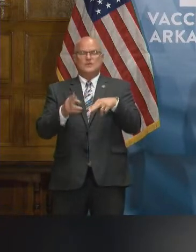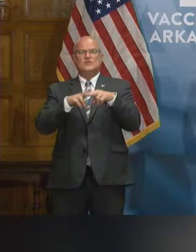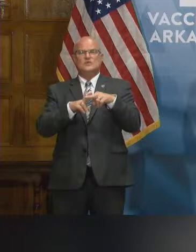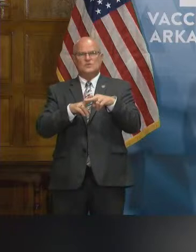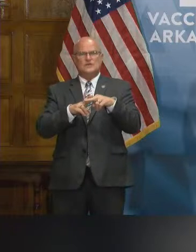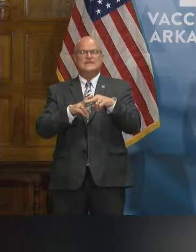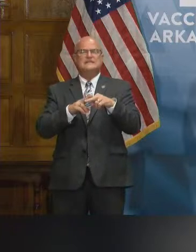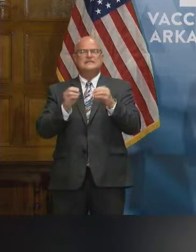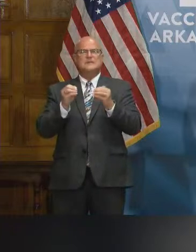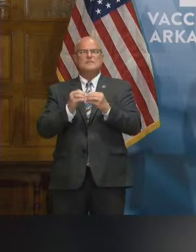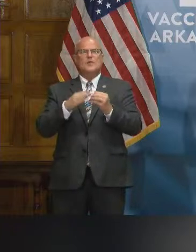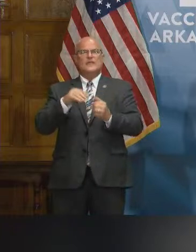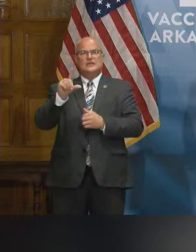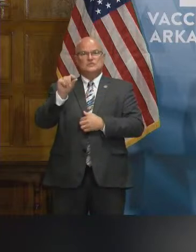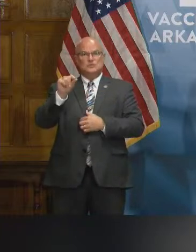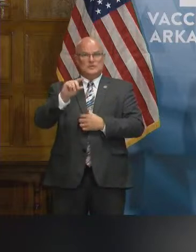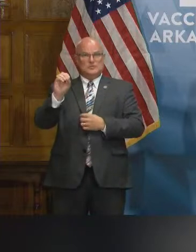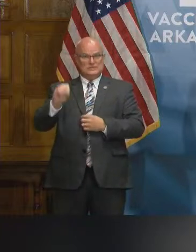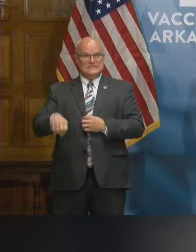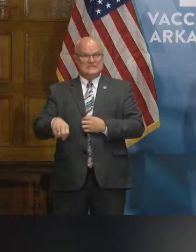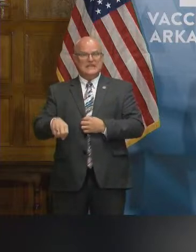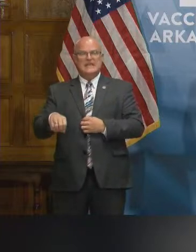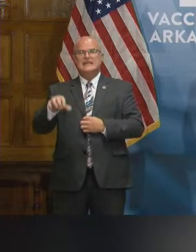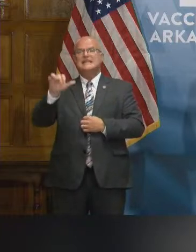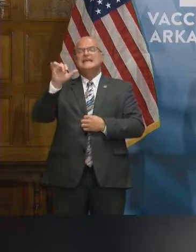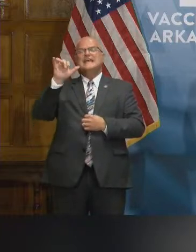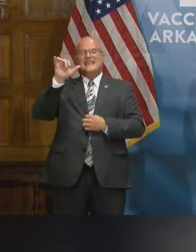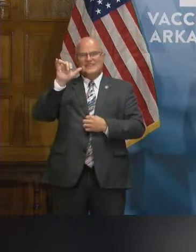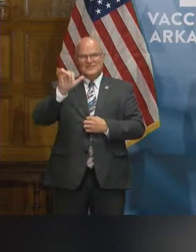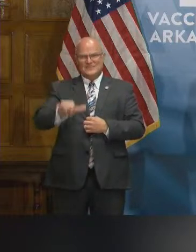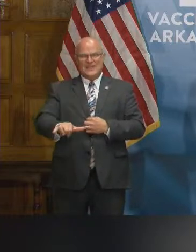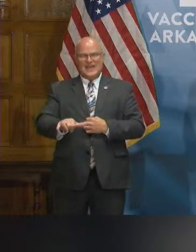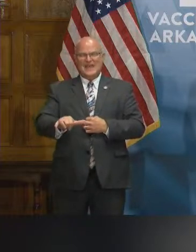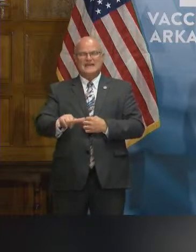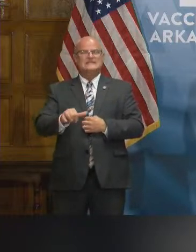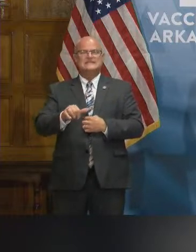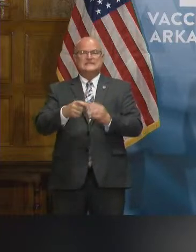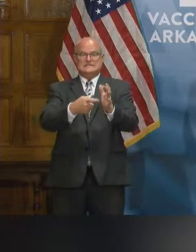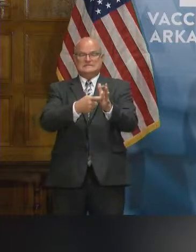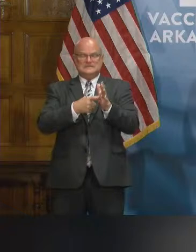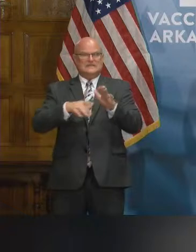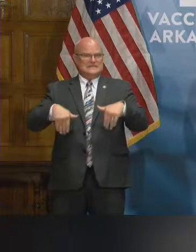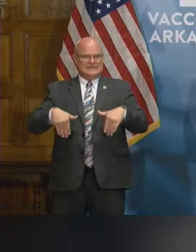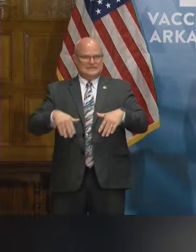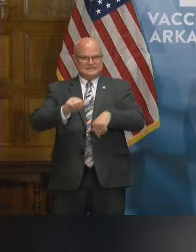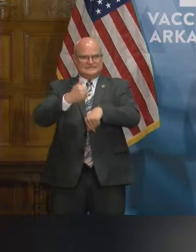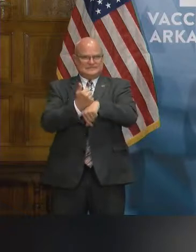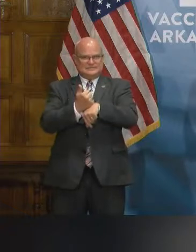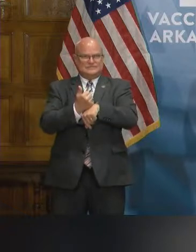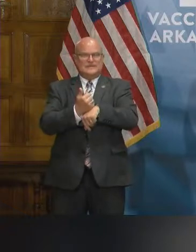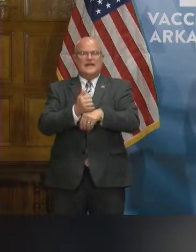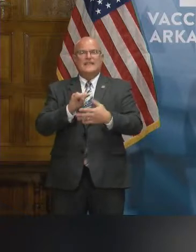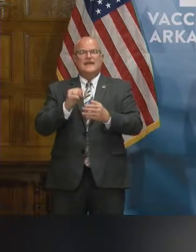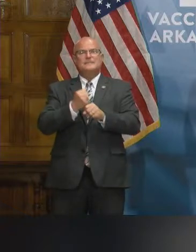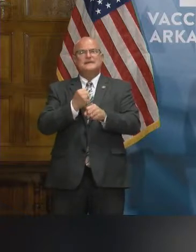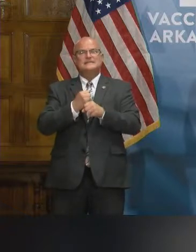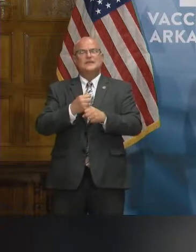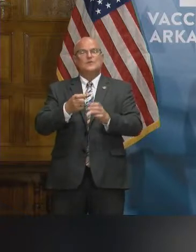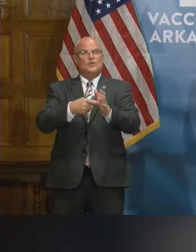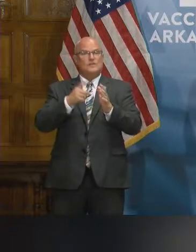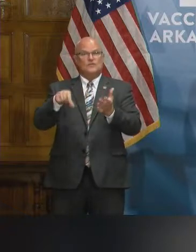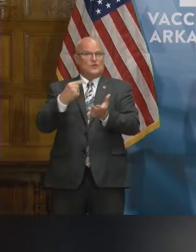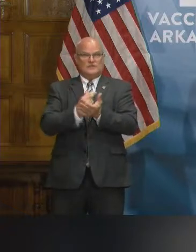over 20%, the mandate was not in place. That makes it a requirement